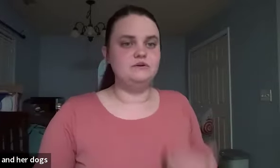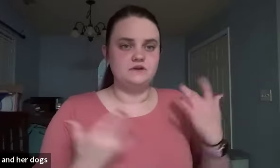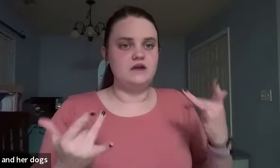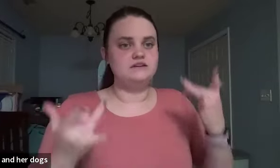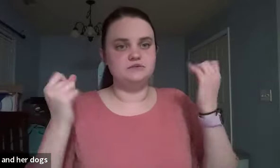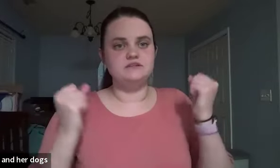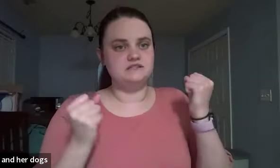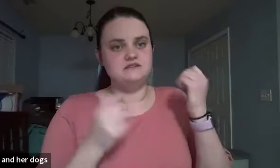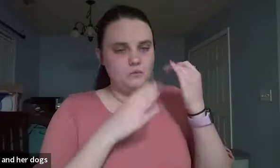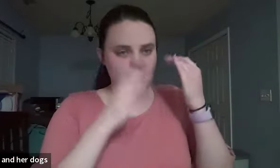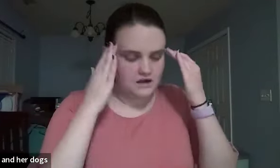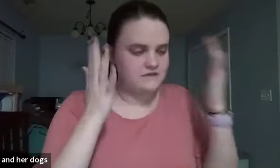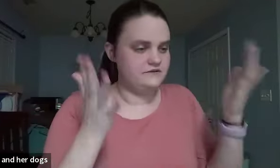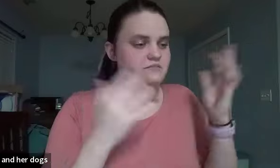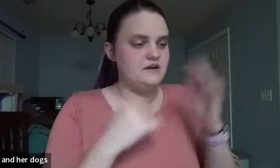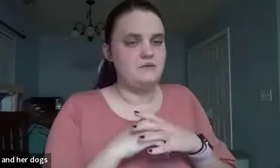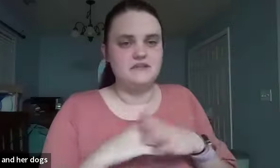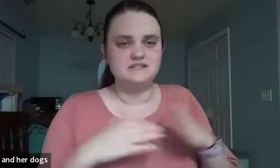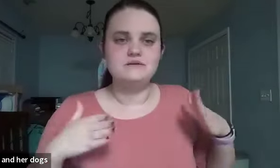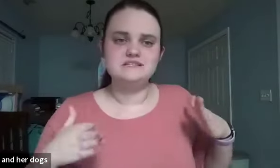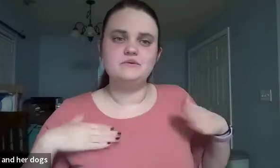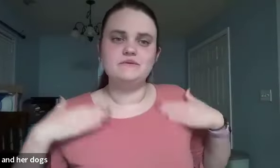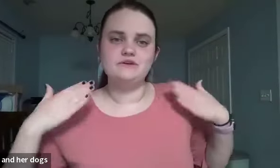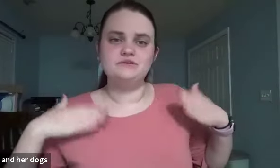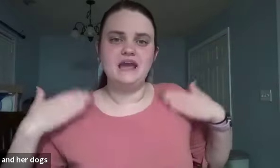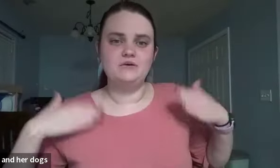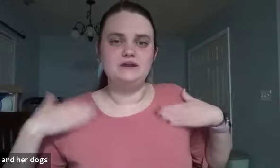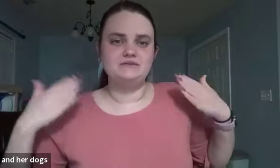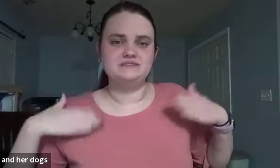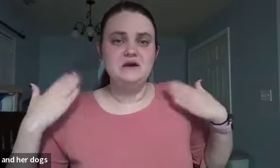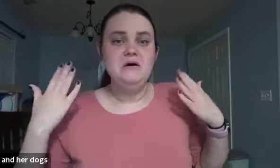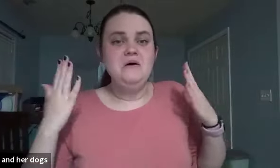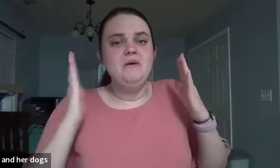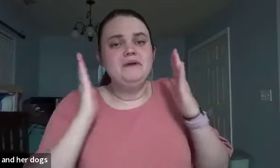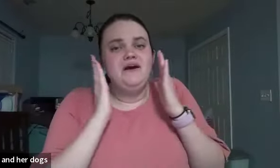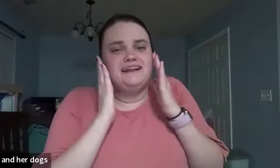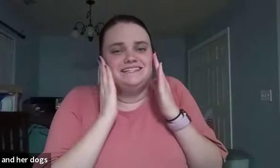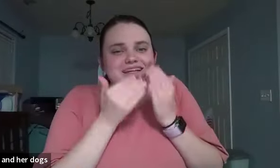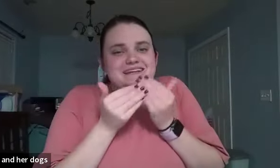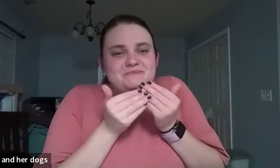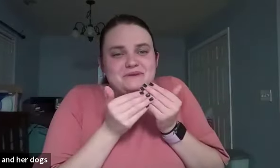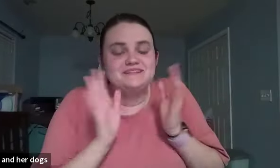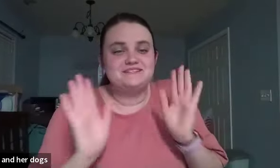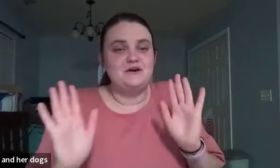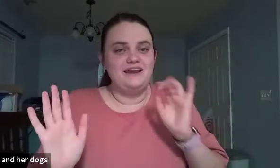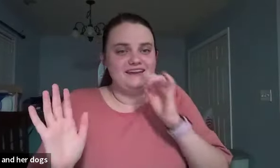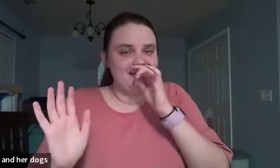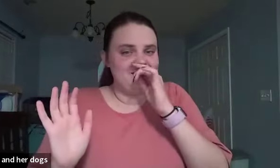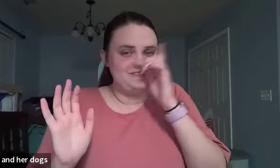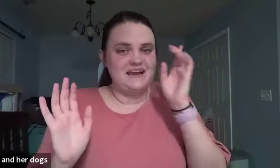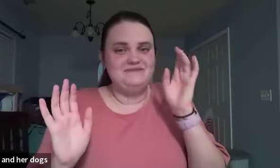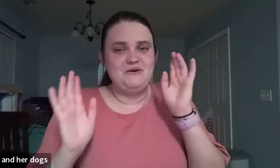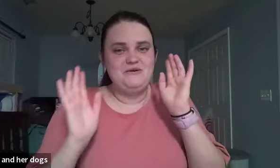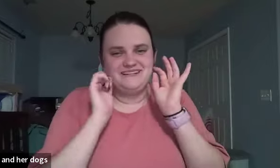have we forgotten to put this? Like, why do I forget about that one? That's why I was like, when we were doing Halloween, I was like, oh my God, it's just a little puppy. Sorry. Oh